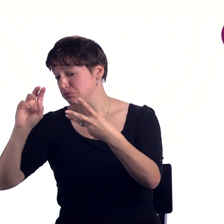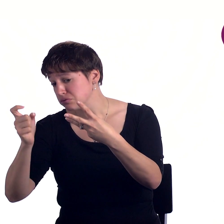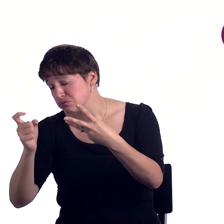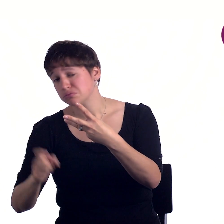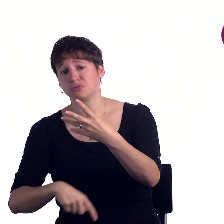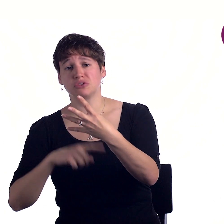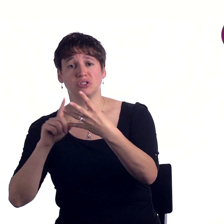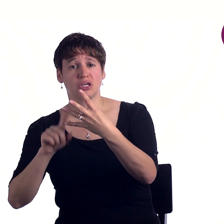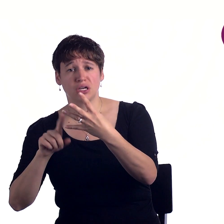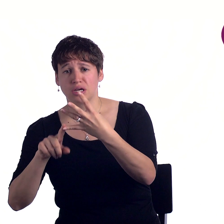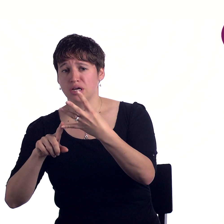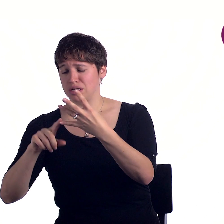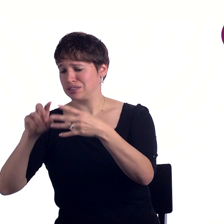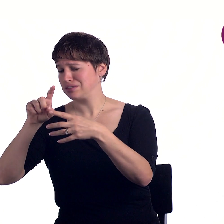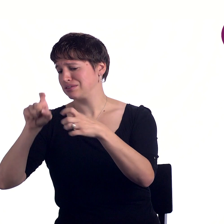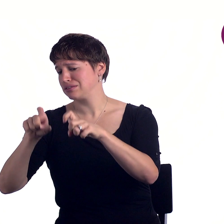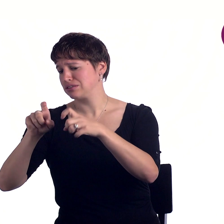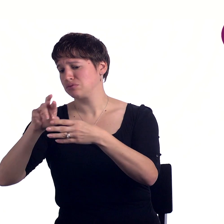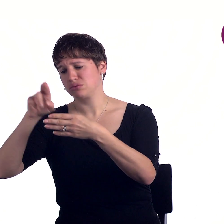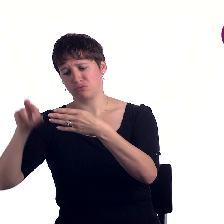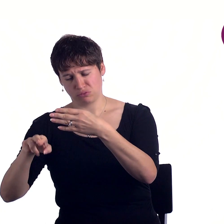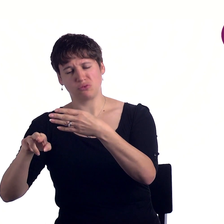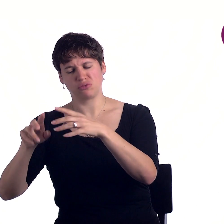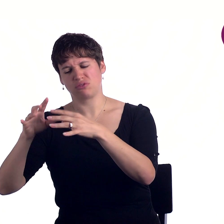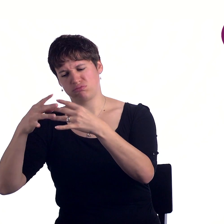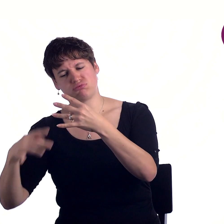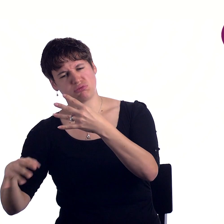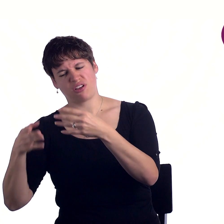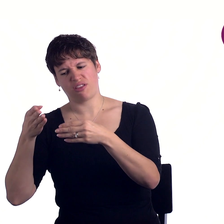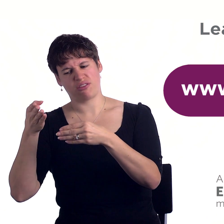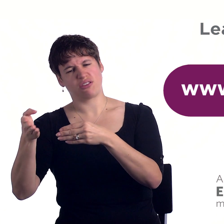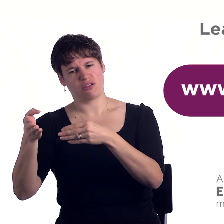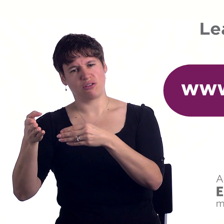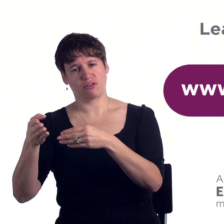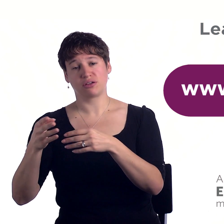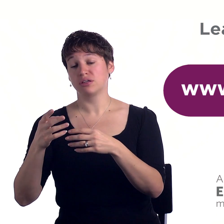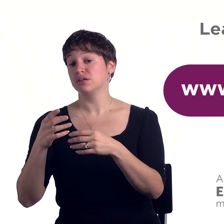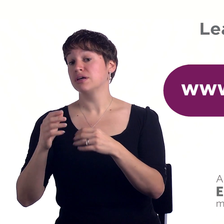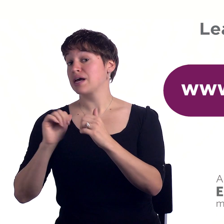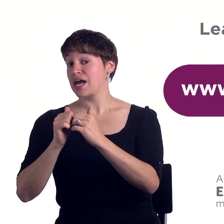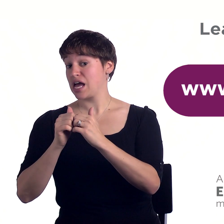test results, and so forth. You can learn more about